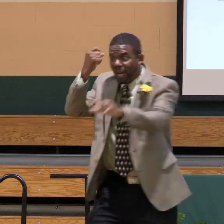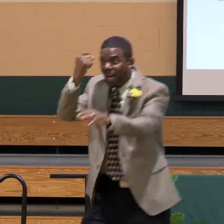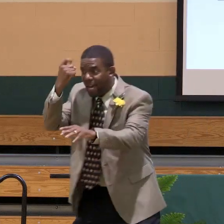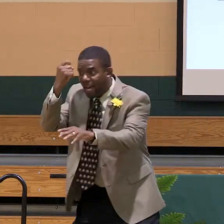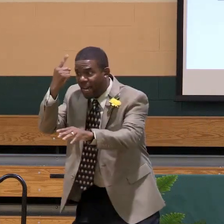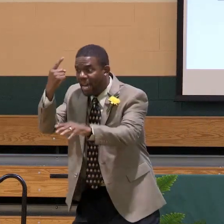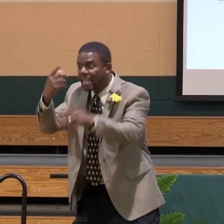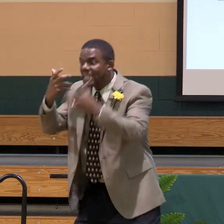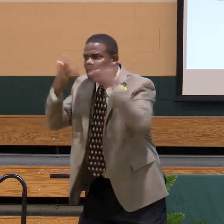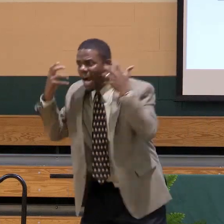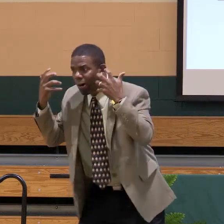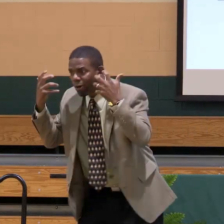before, right?